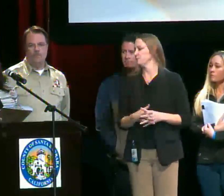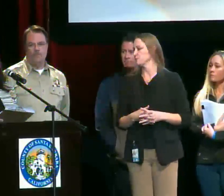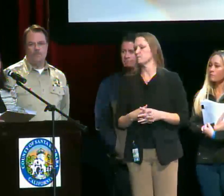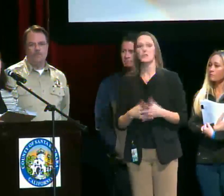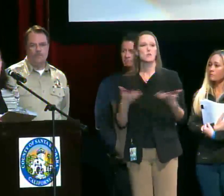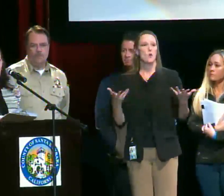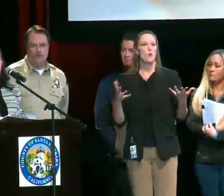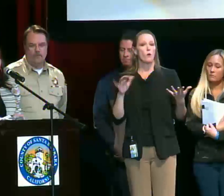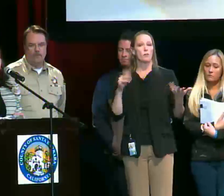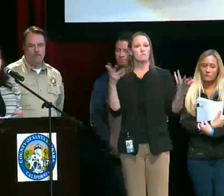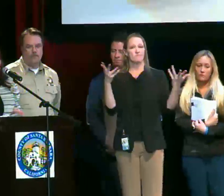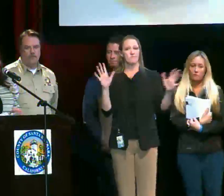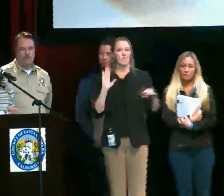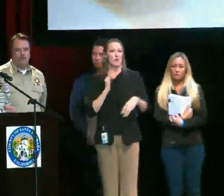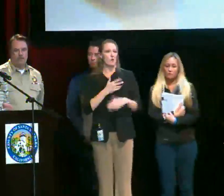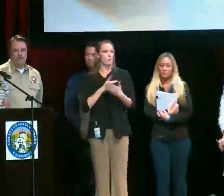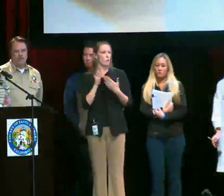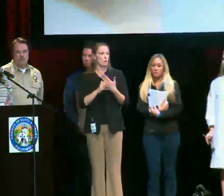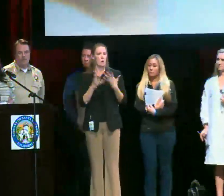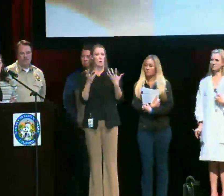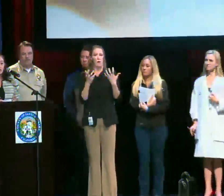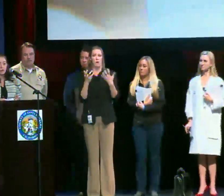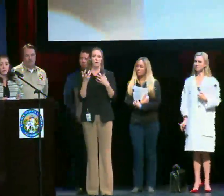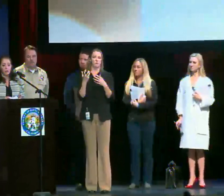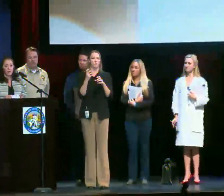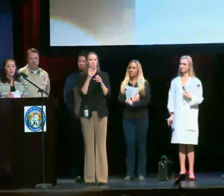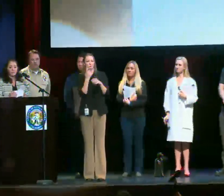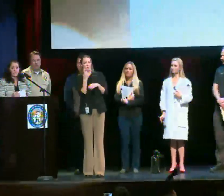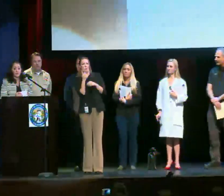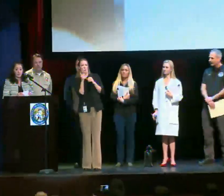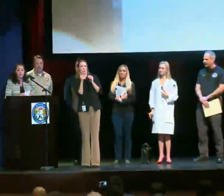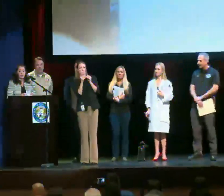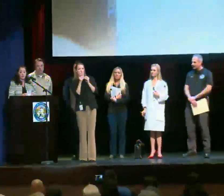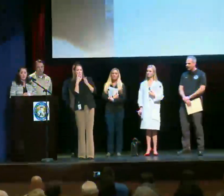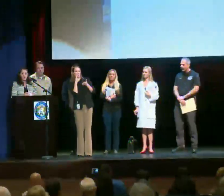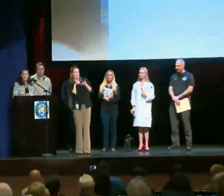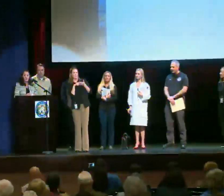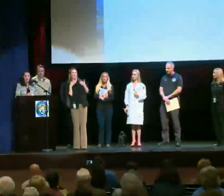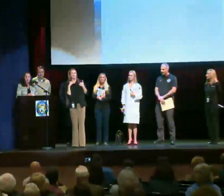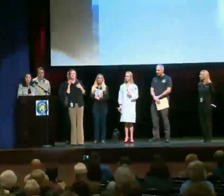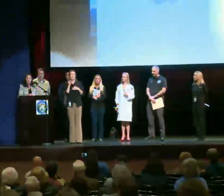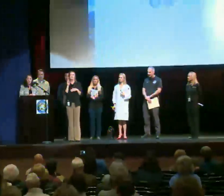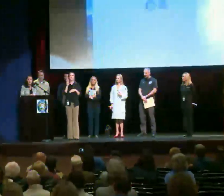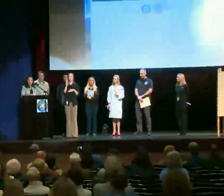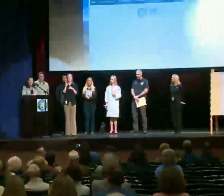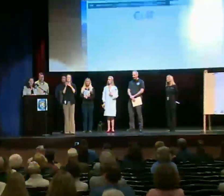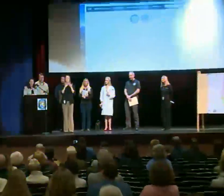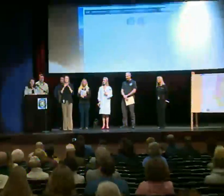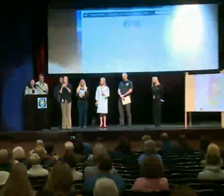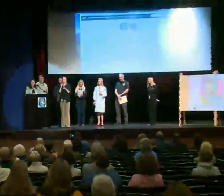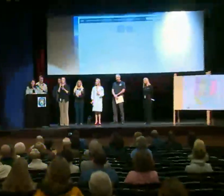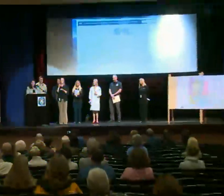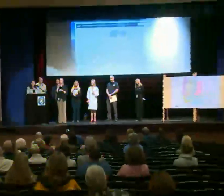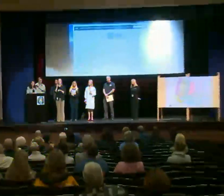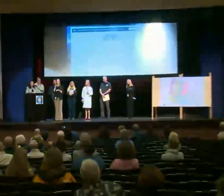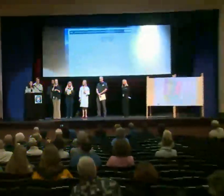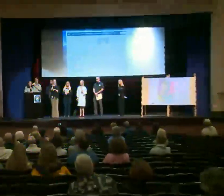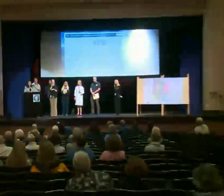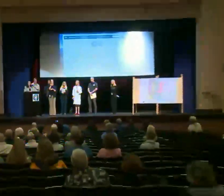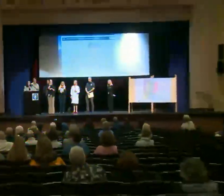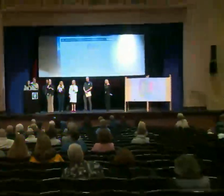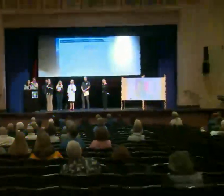So that concludes the program. I wanted to make one more recognition. We have Santa Barbara City Mayor Kathy Murillo is also here. Thank you,